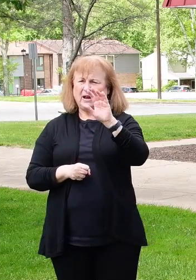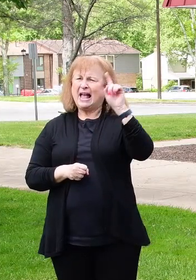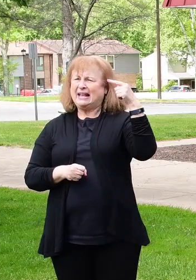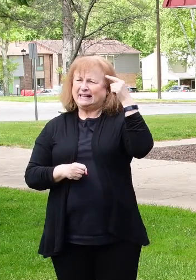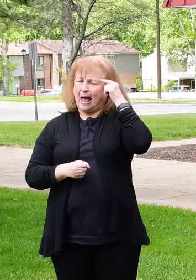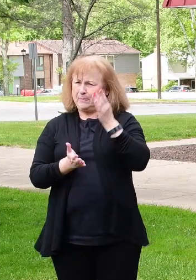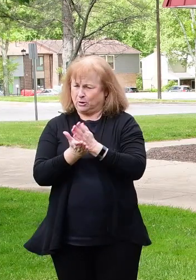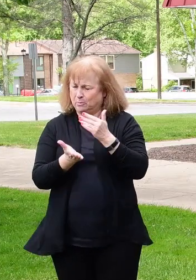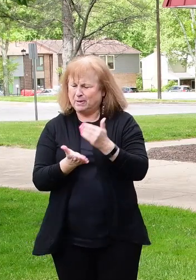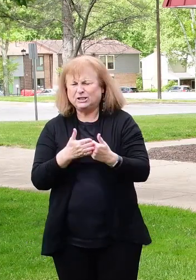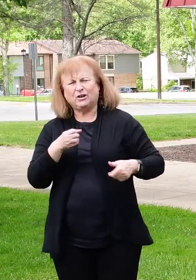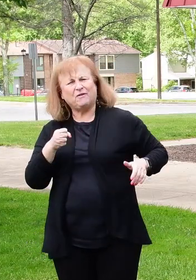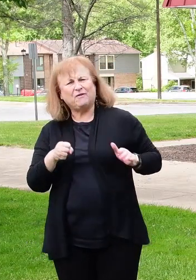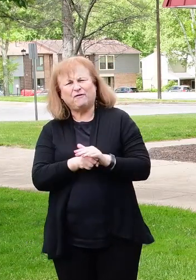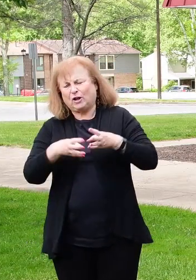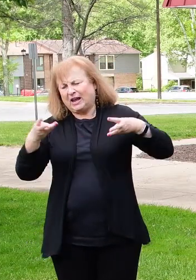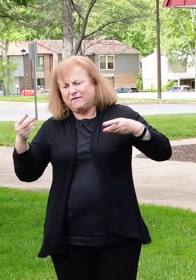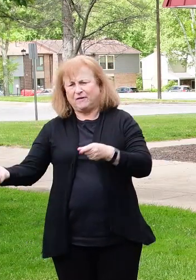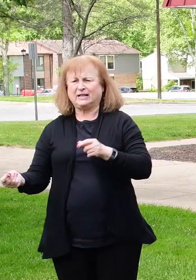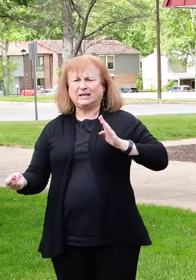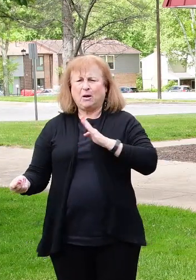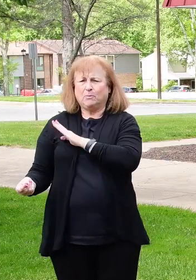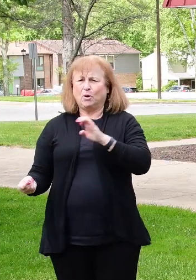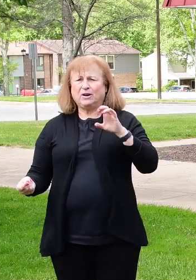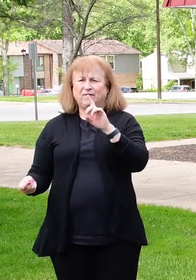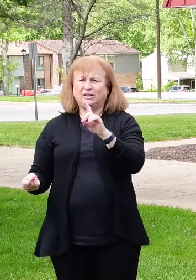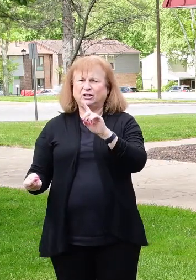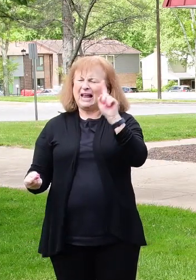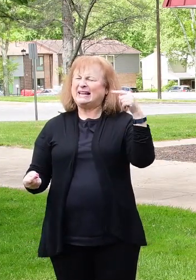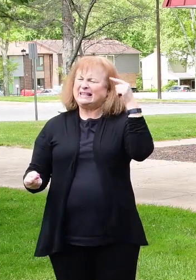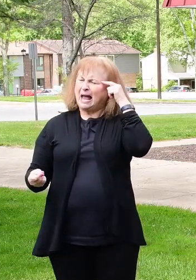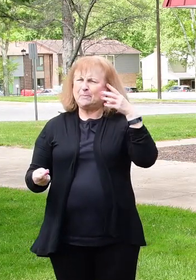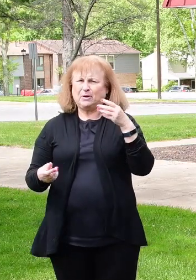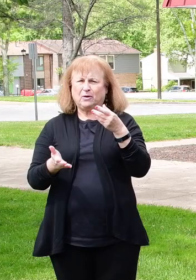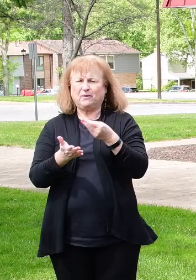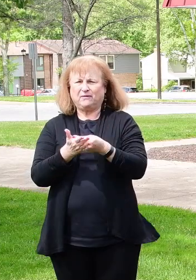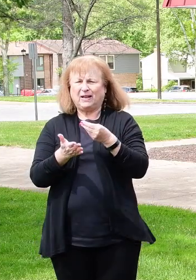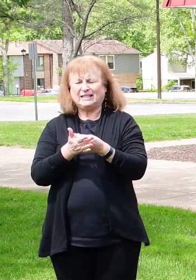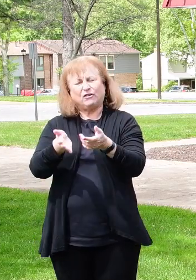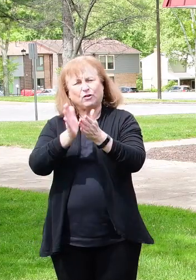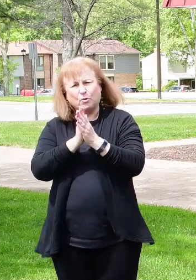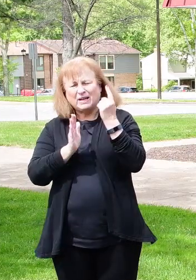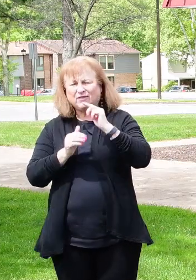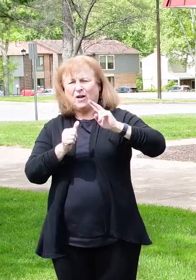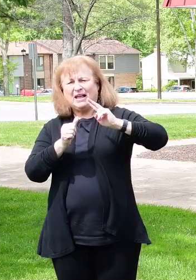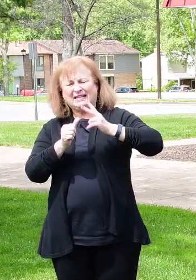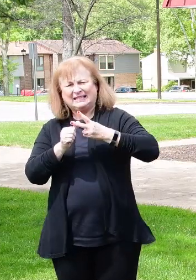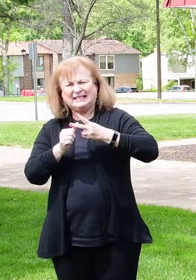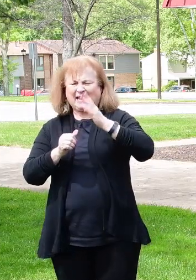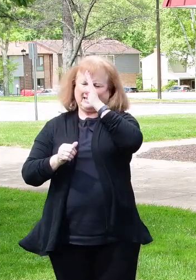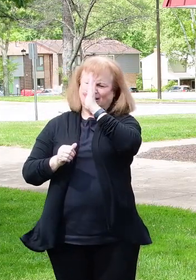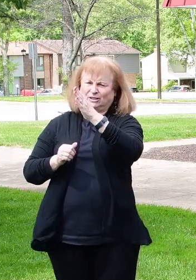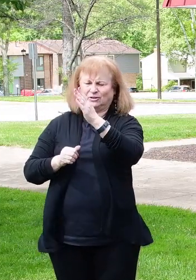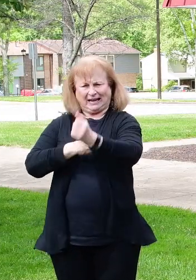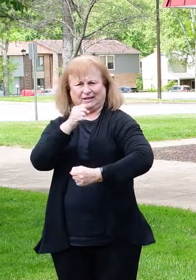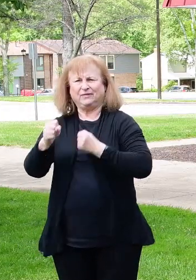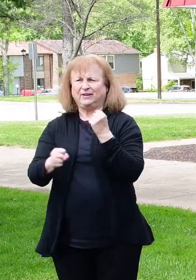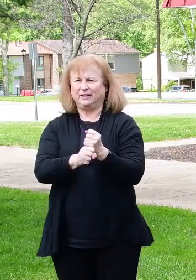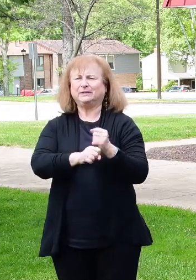budget fully funds the Board of Education's capital funding request for the second consecutive year.